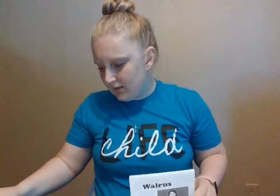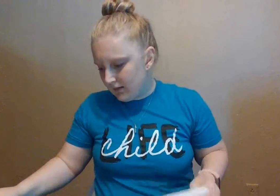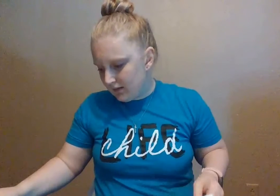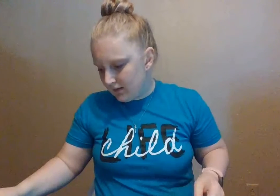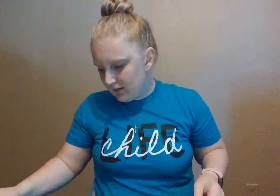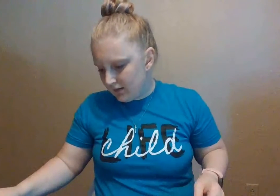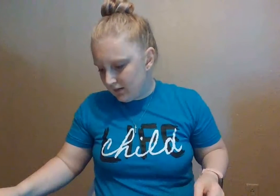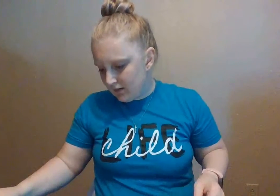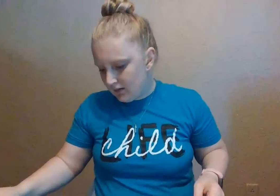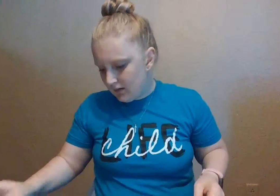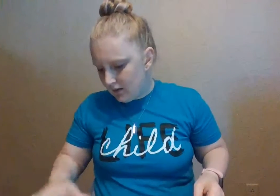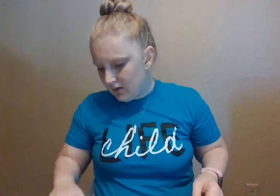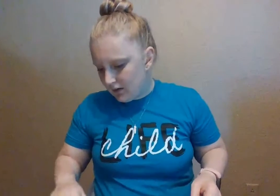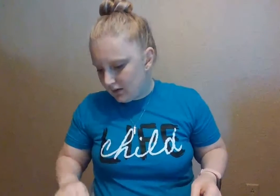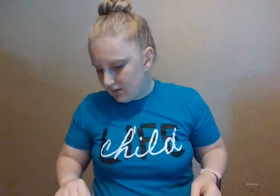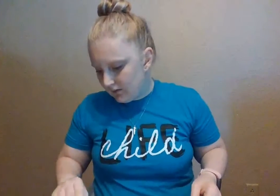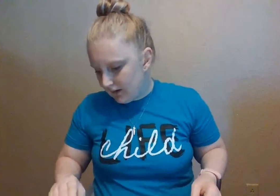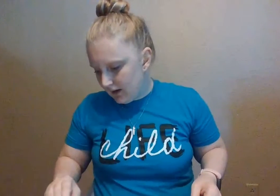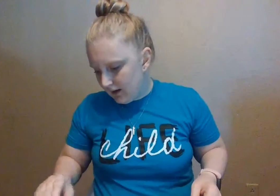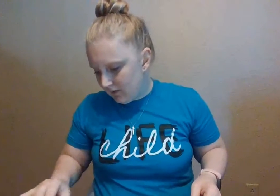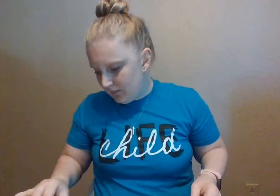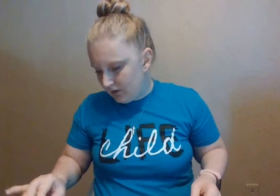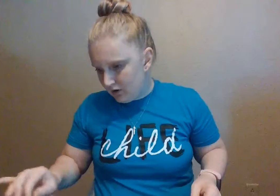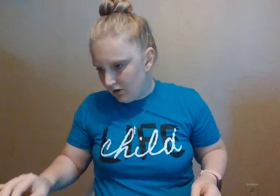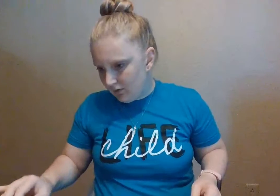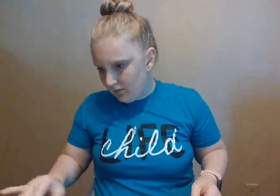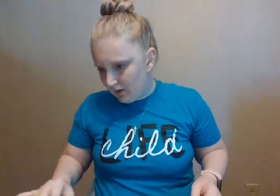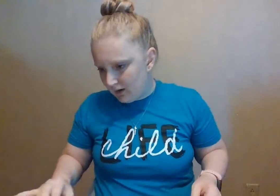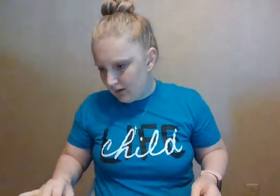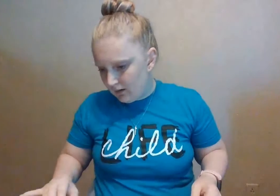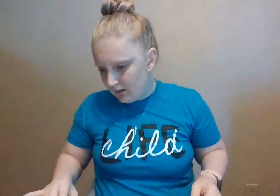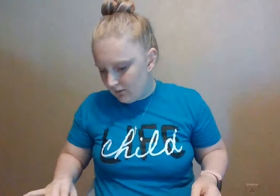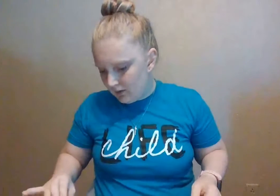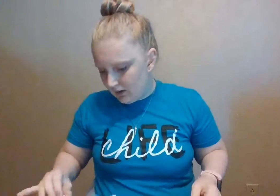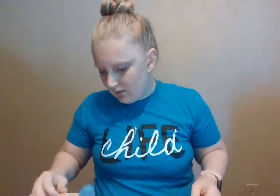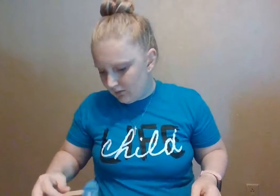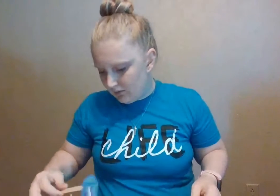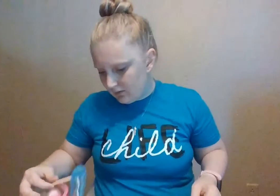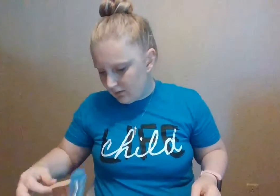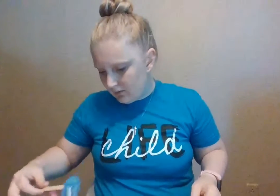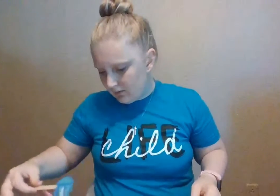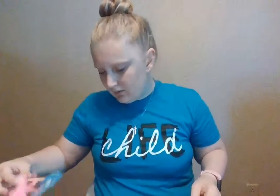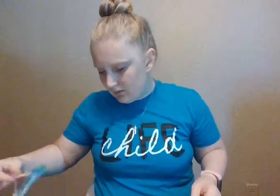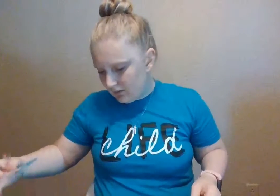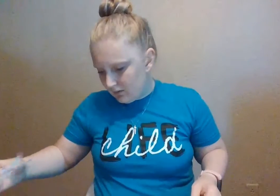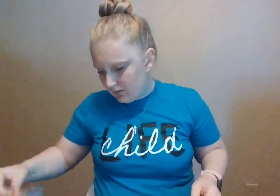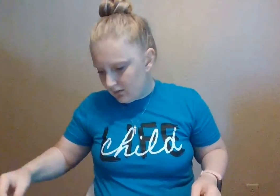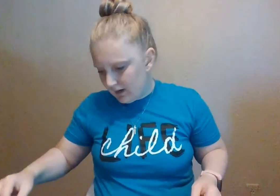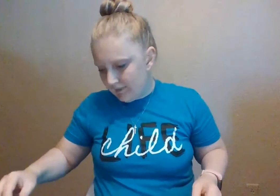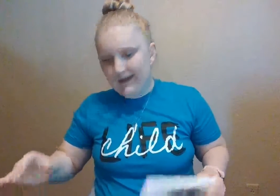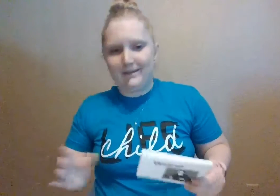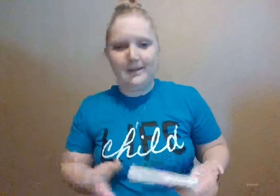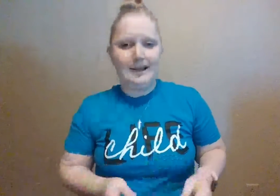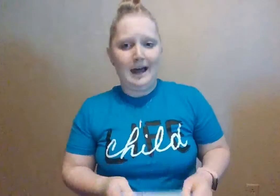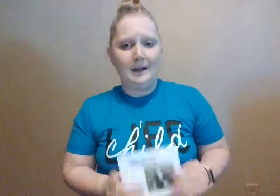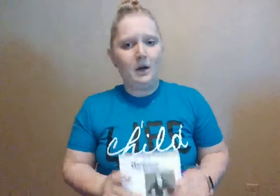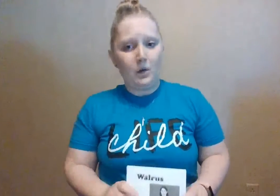is, I don't think I have a picture of one. Oh no. That makes me sad. Oh